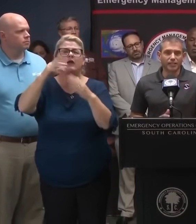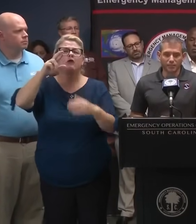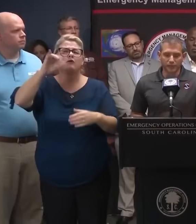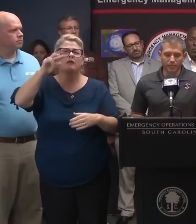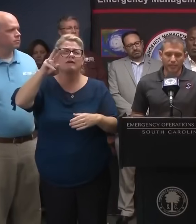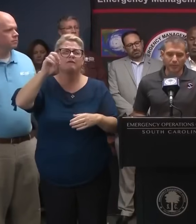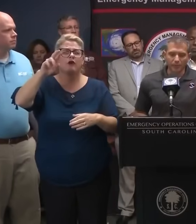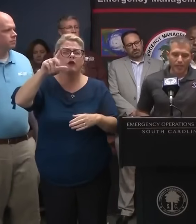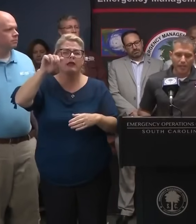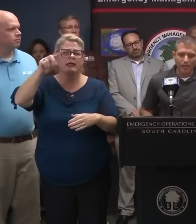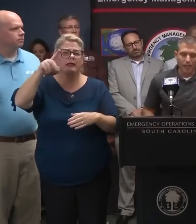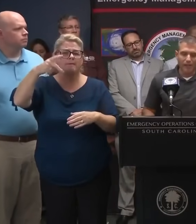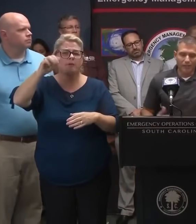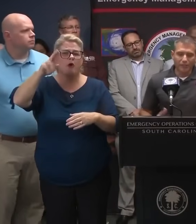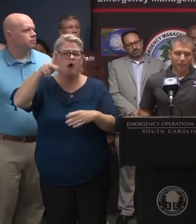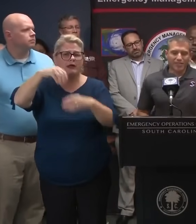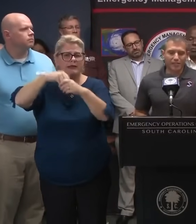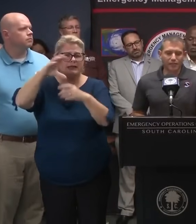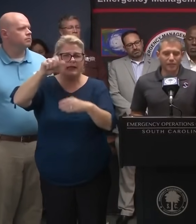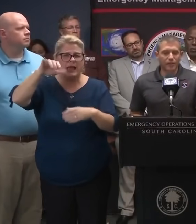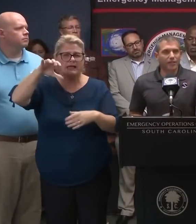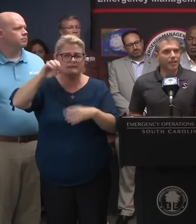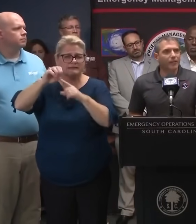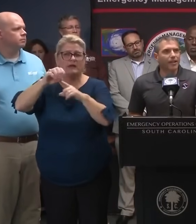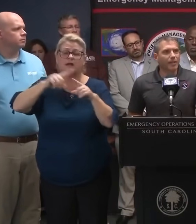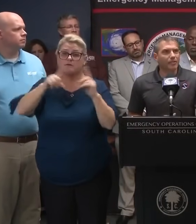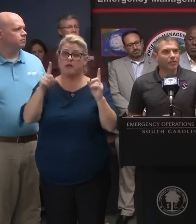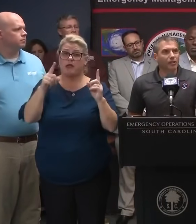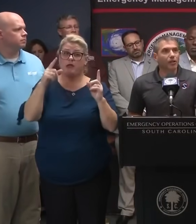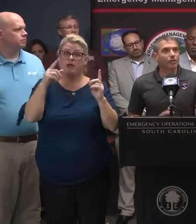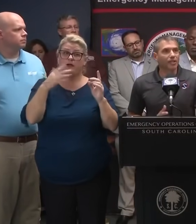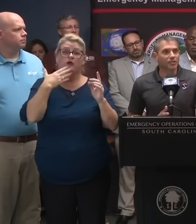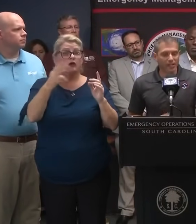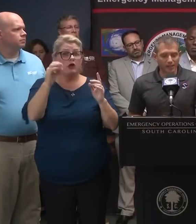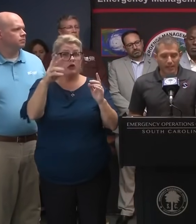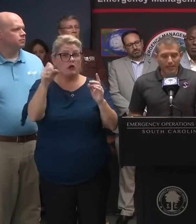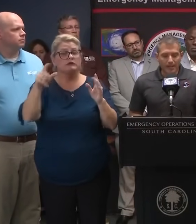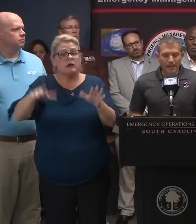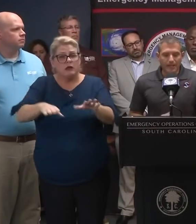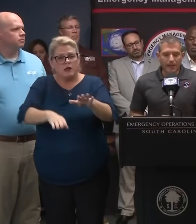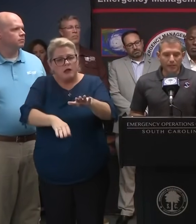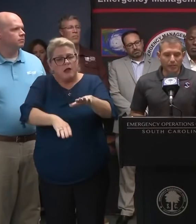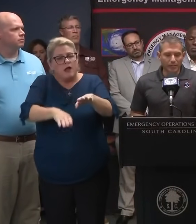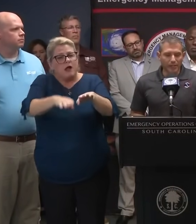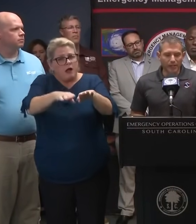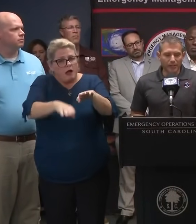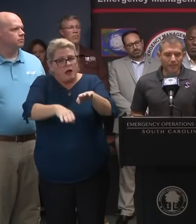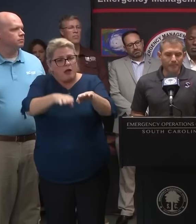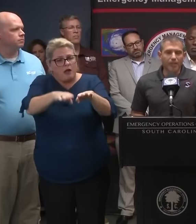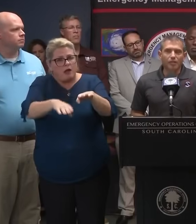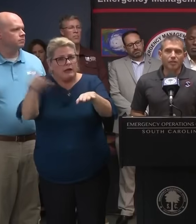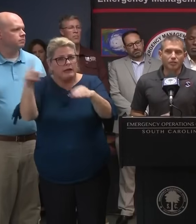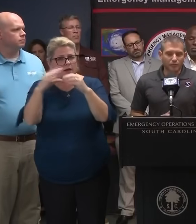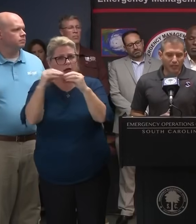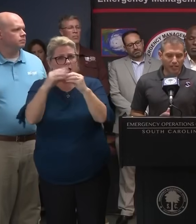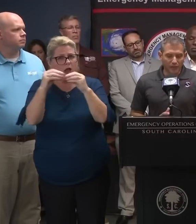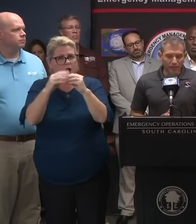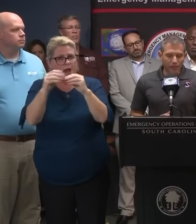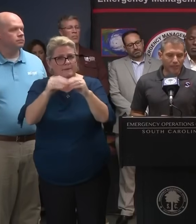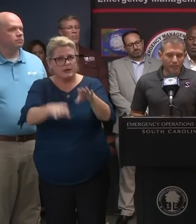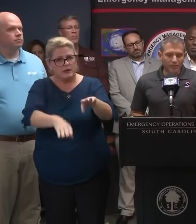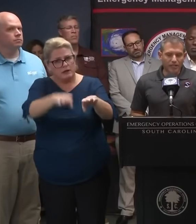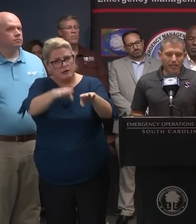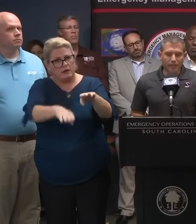in Casey, for example. The good news is that the rivers, like the governor had mentioned, are cresting now in the Columbia area. So